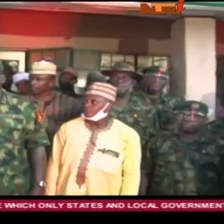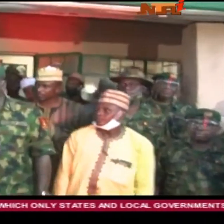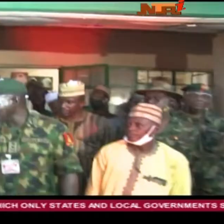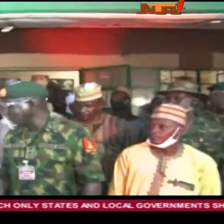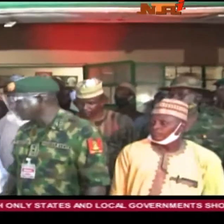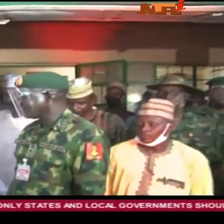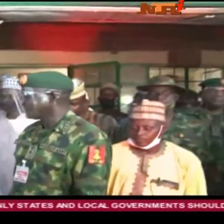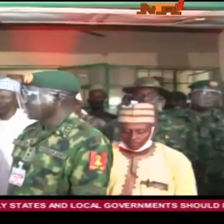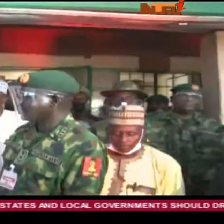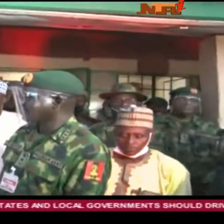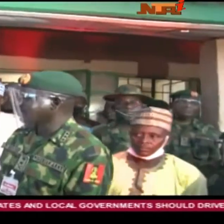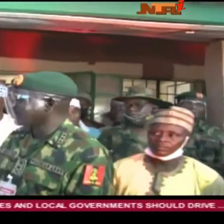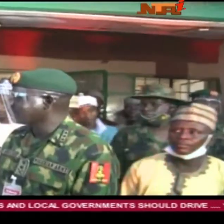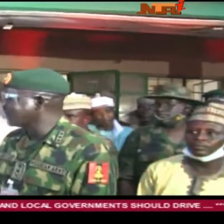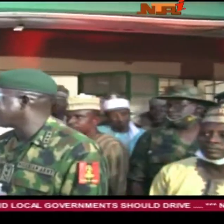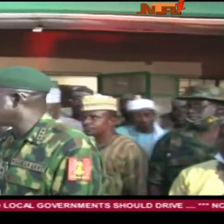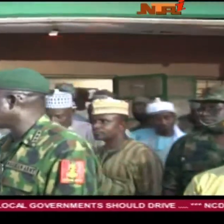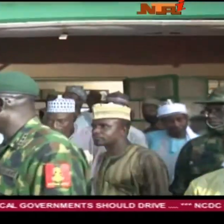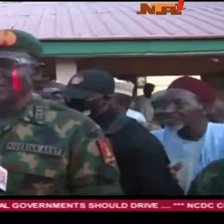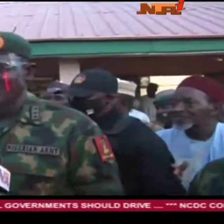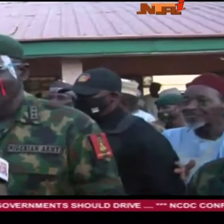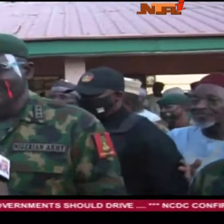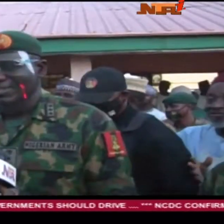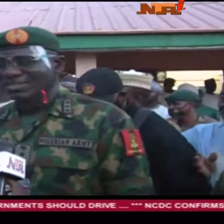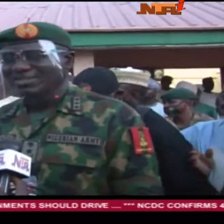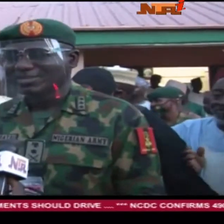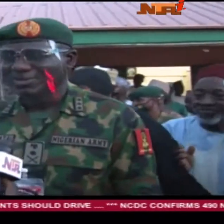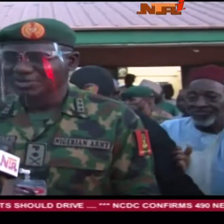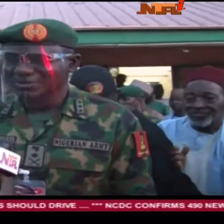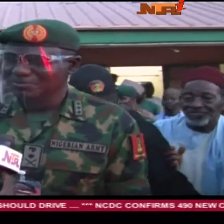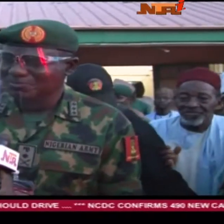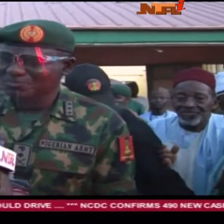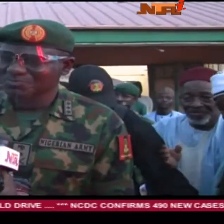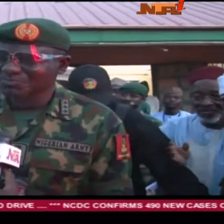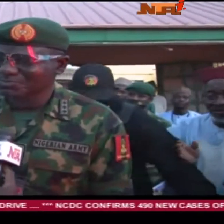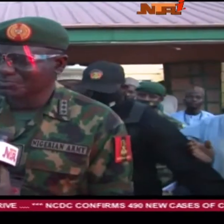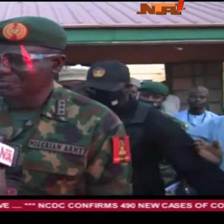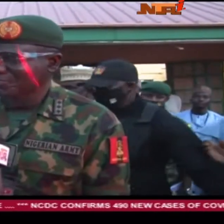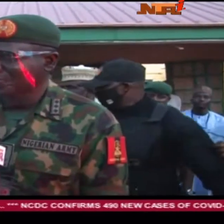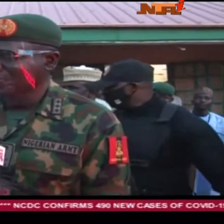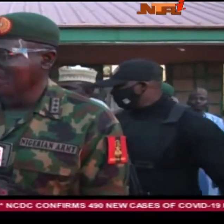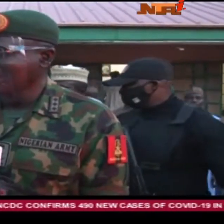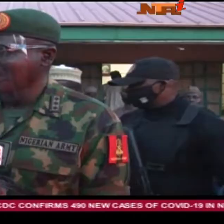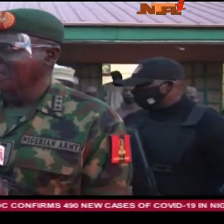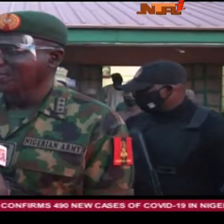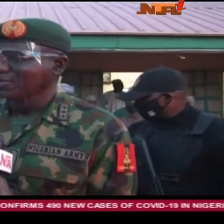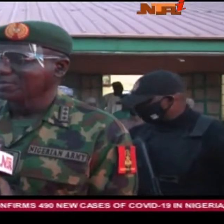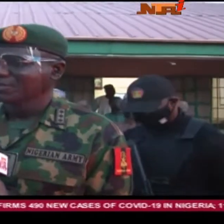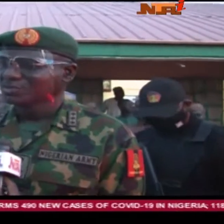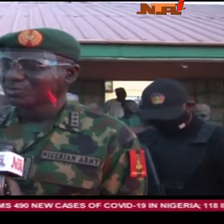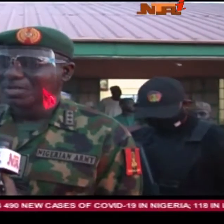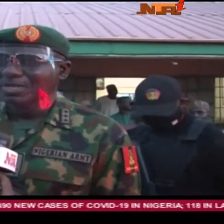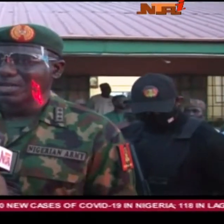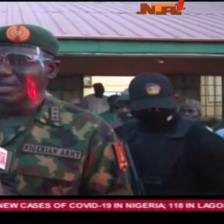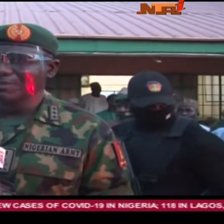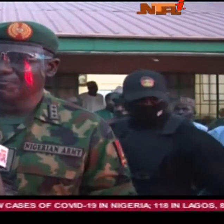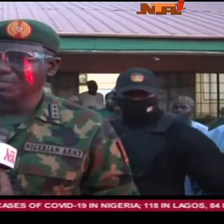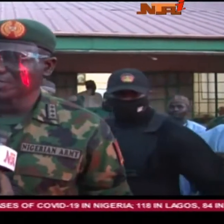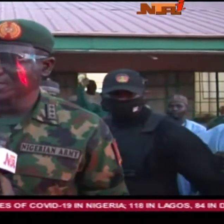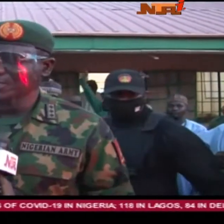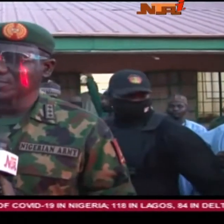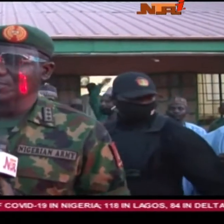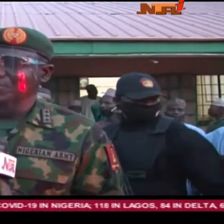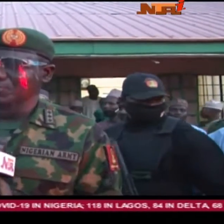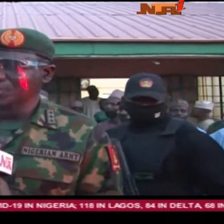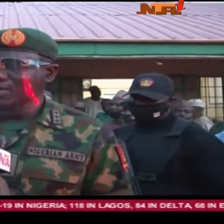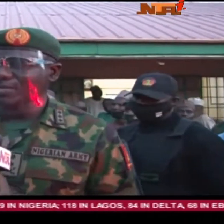that the army chief was also at Batsari, where he assured residents of ongoing drive to end security challenges